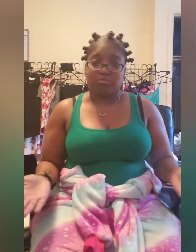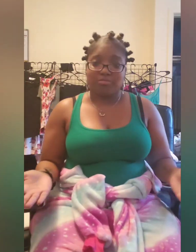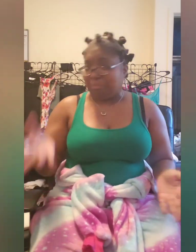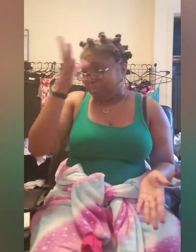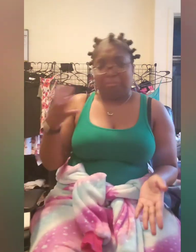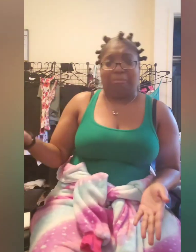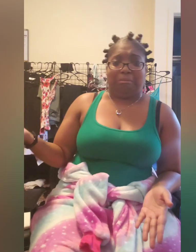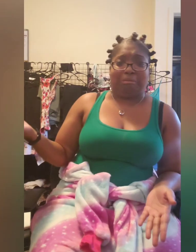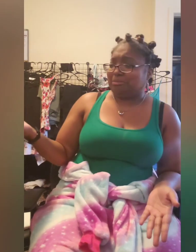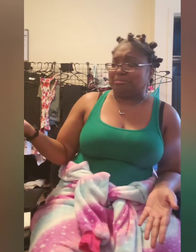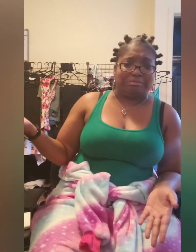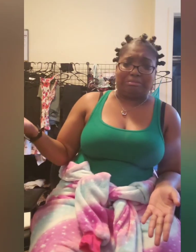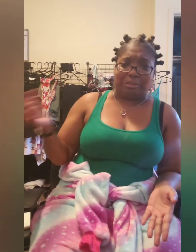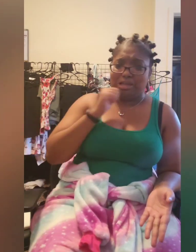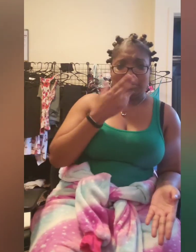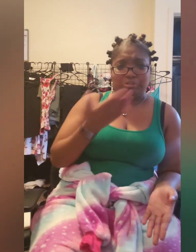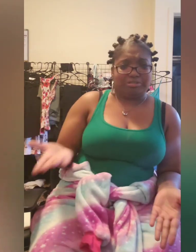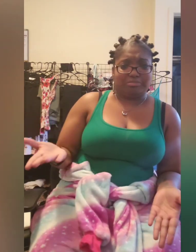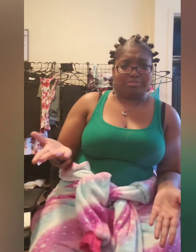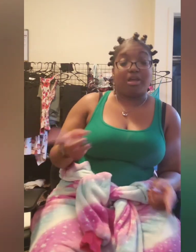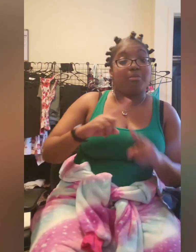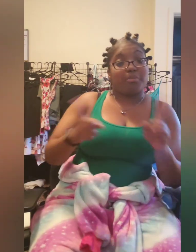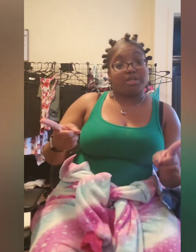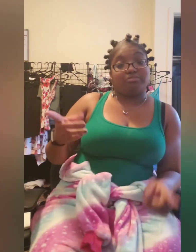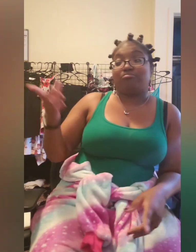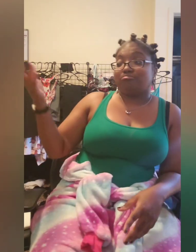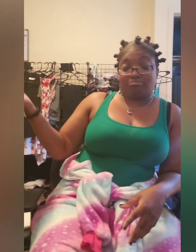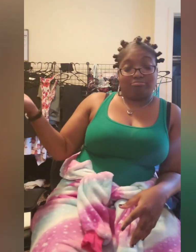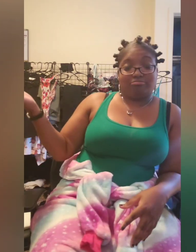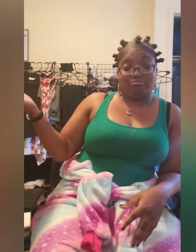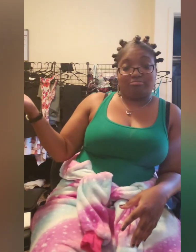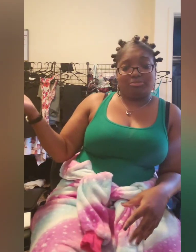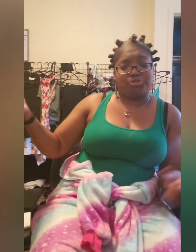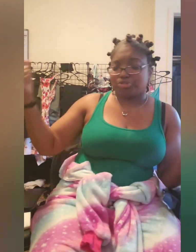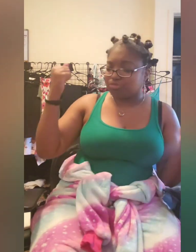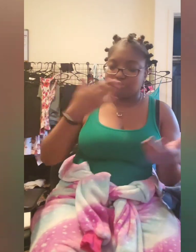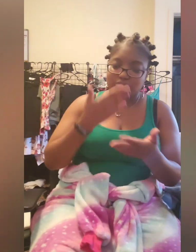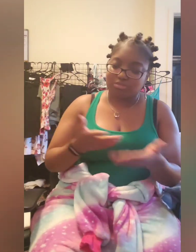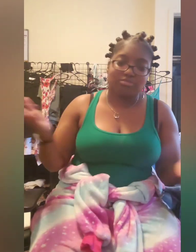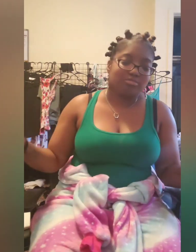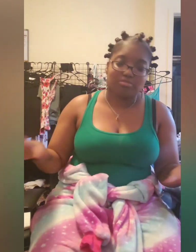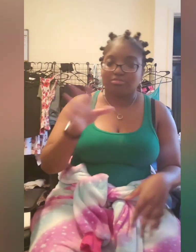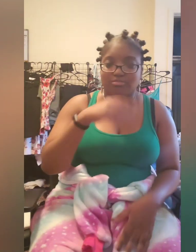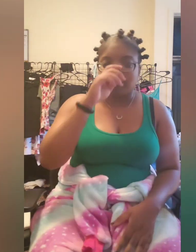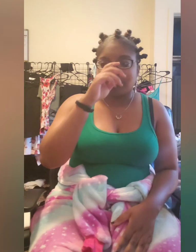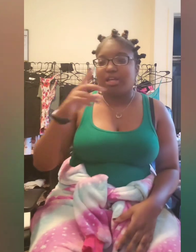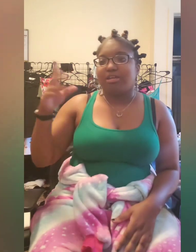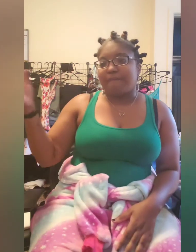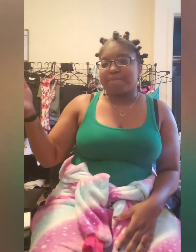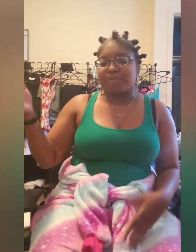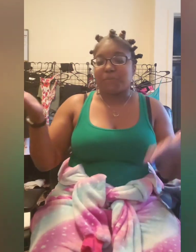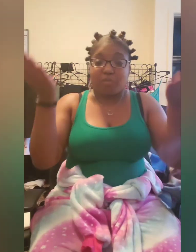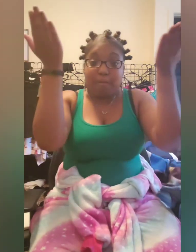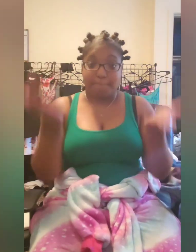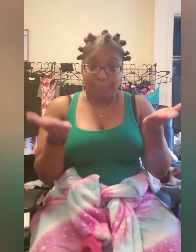for their genders. They offer different things. And for me, it sucks that I have to pick one.